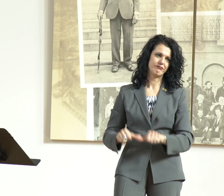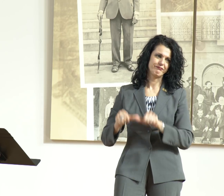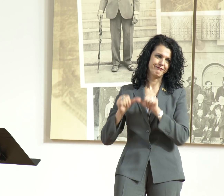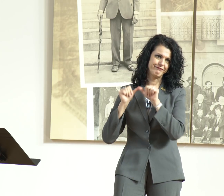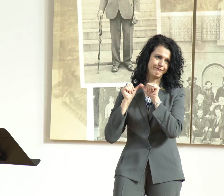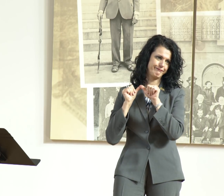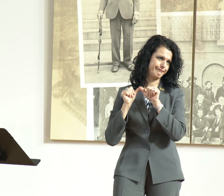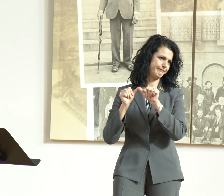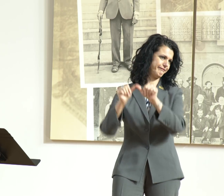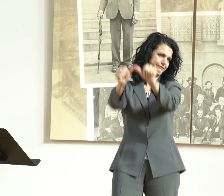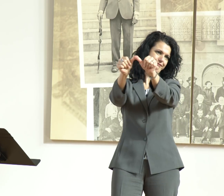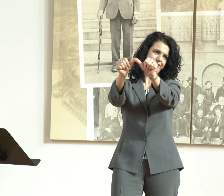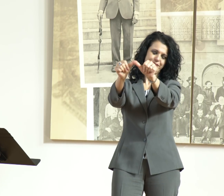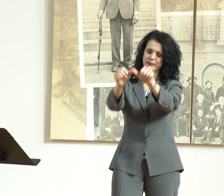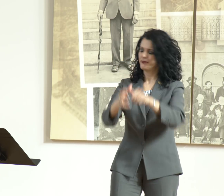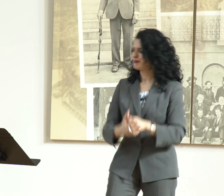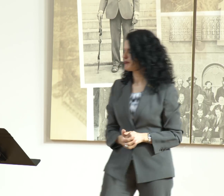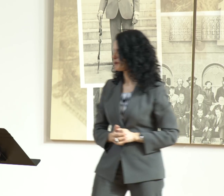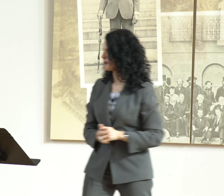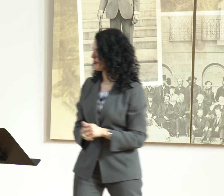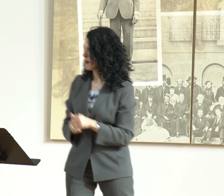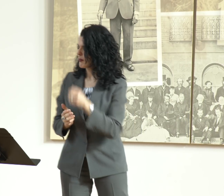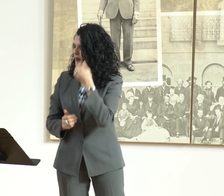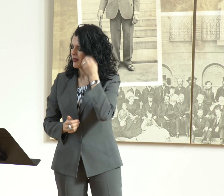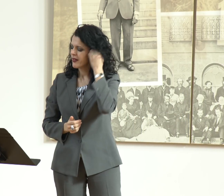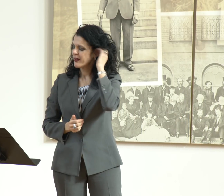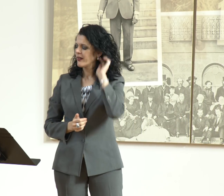to leave us will continue into the future.